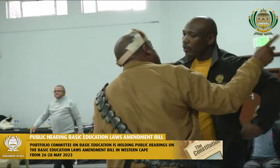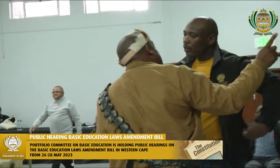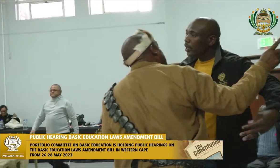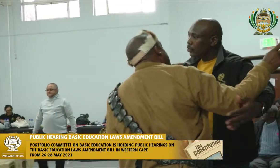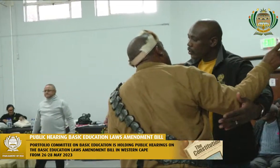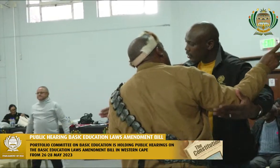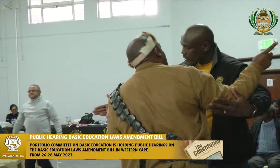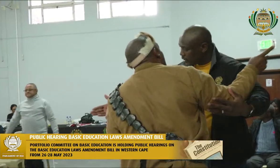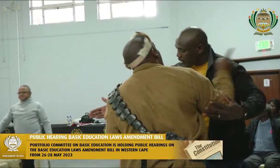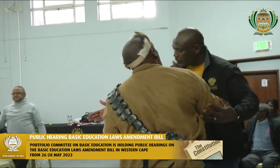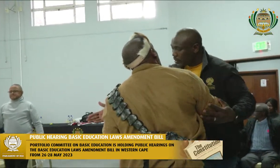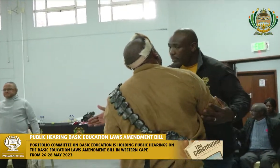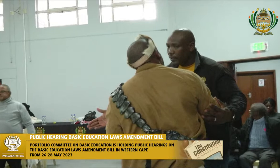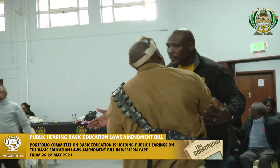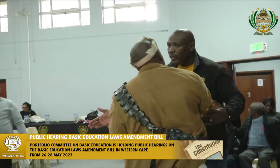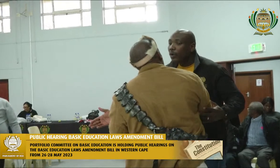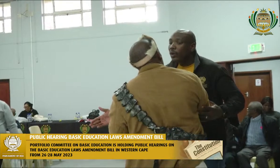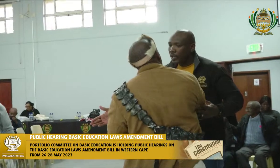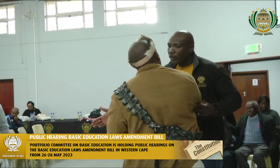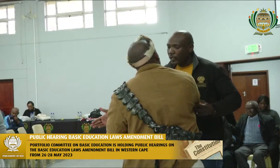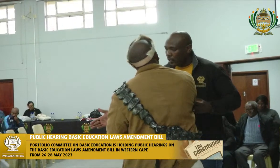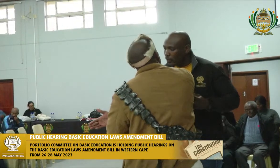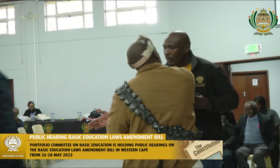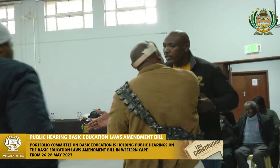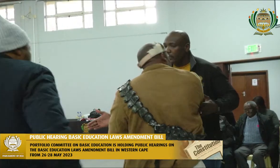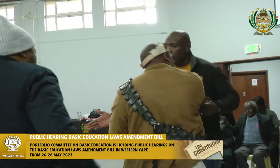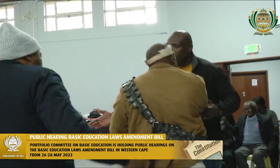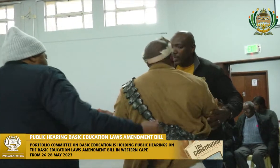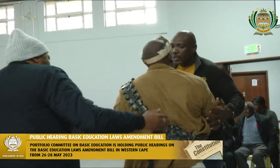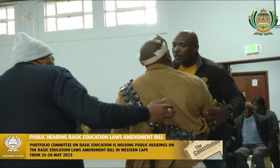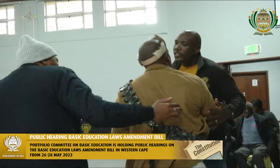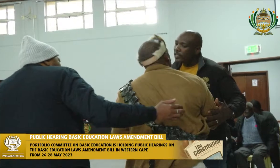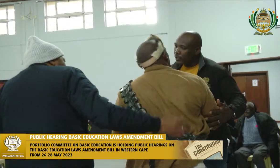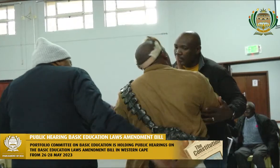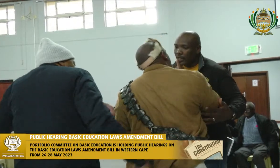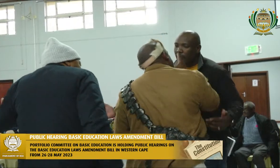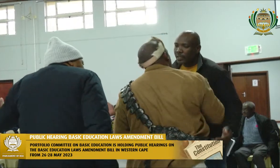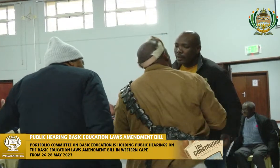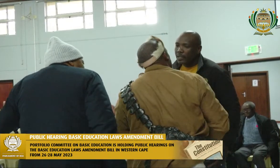bon voyage, you are now on your own. But this kind of